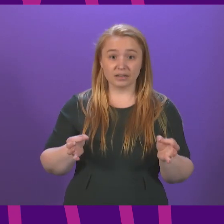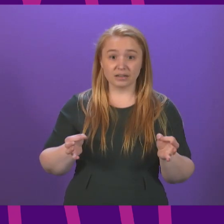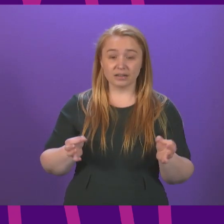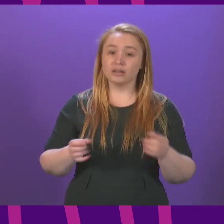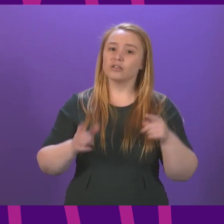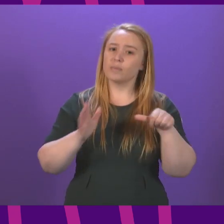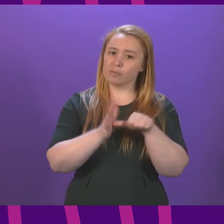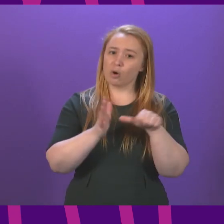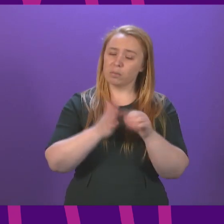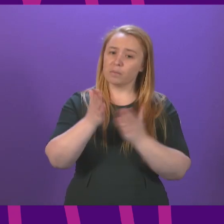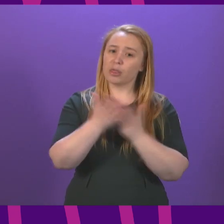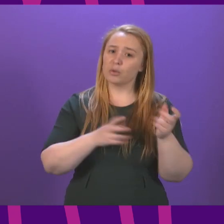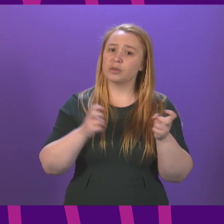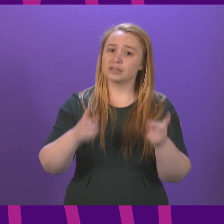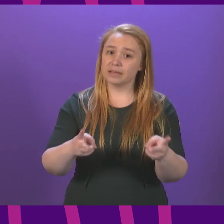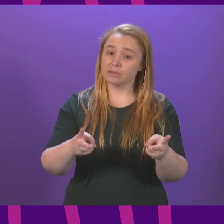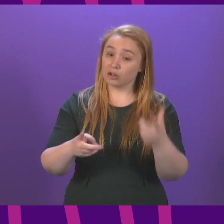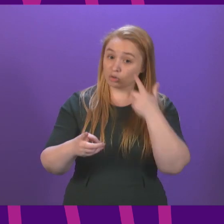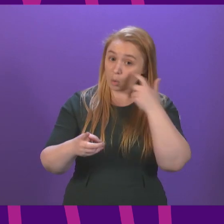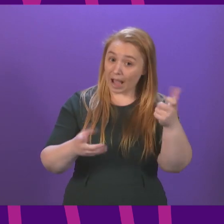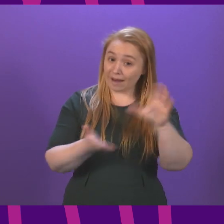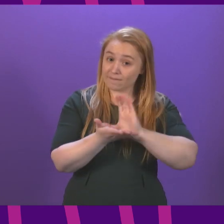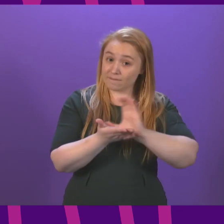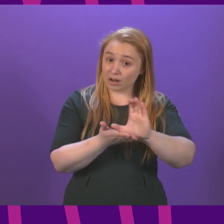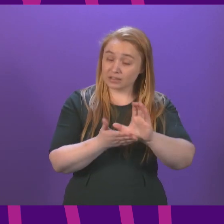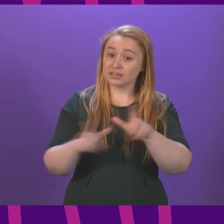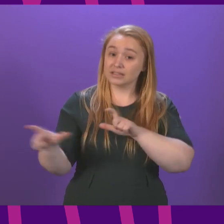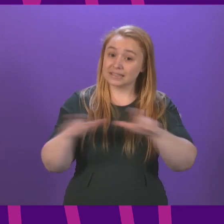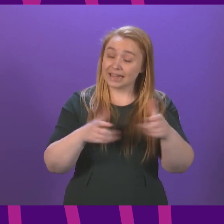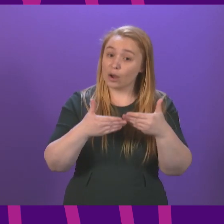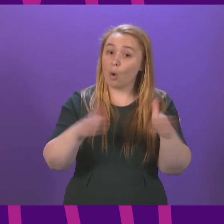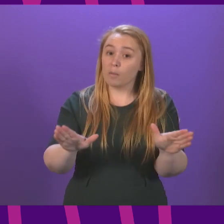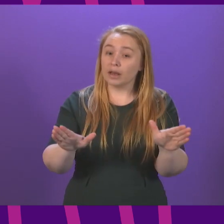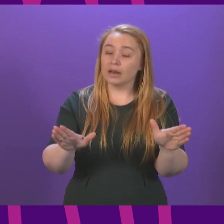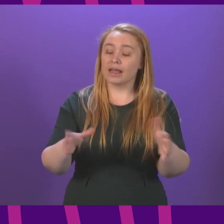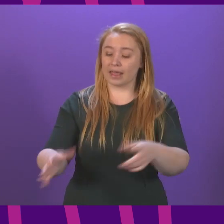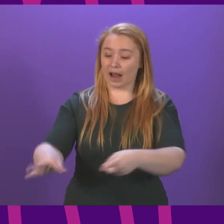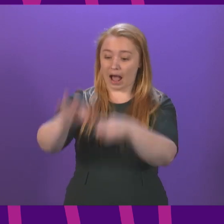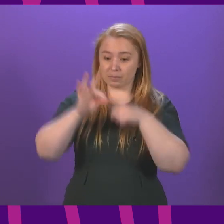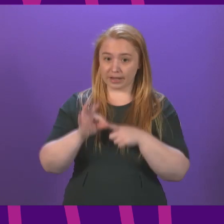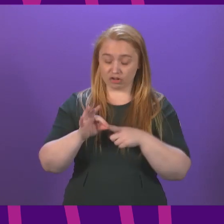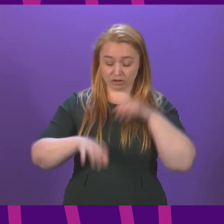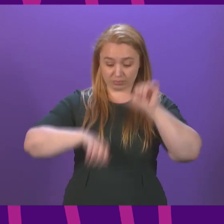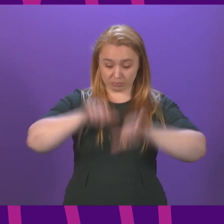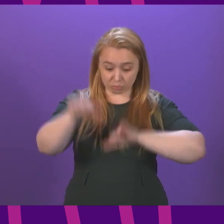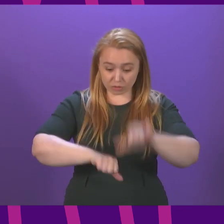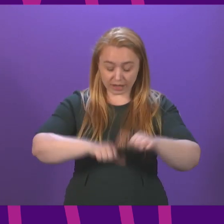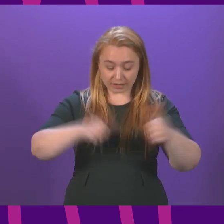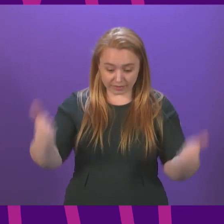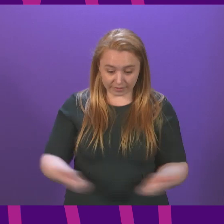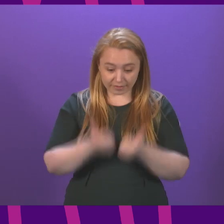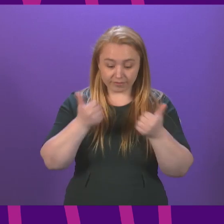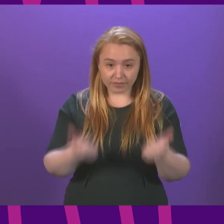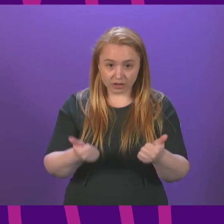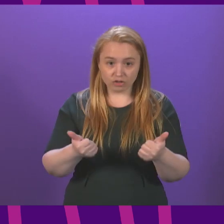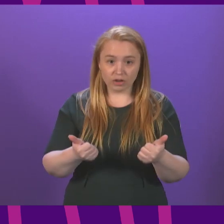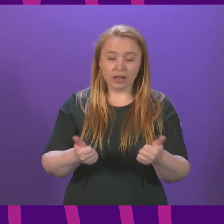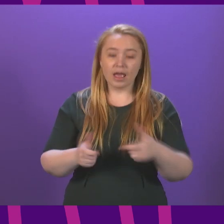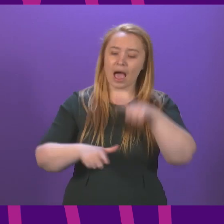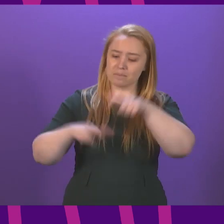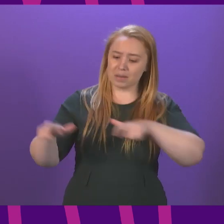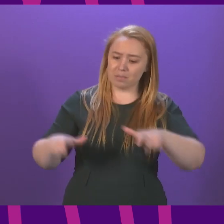schemes, can she guarantee that the funds will remain open until all applications have been processed correctly? What advice does she give